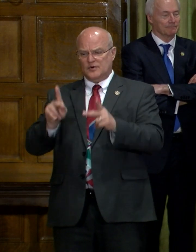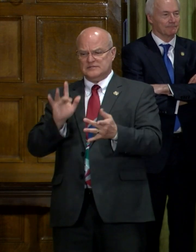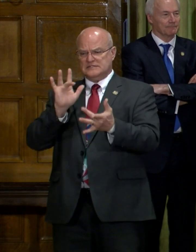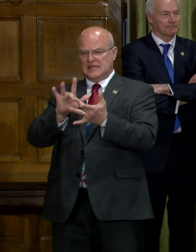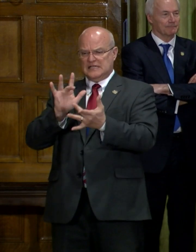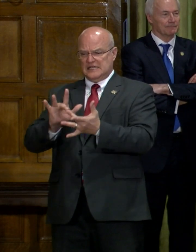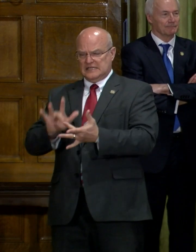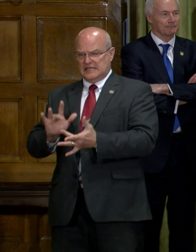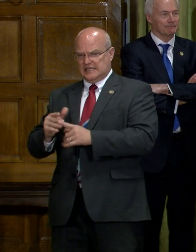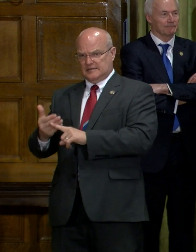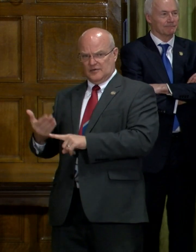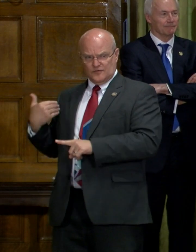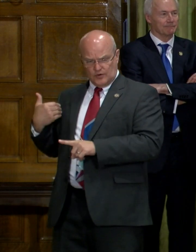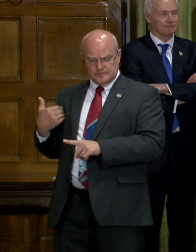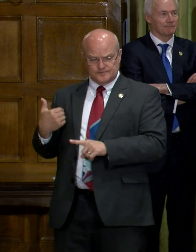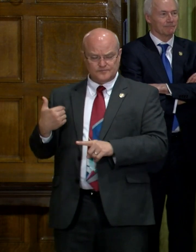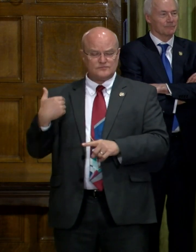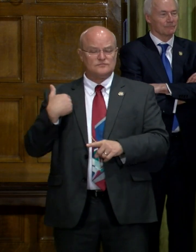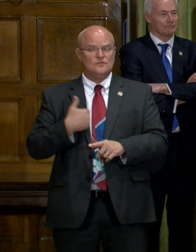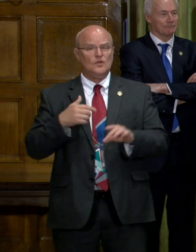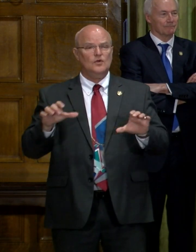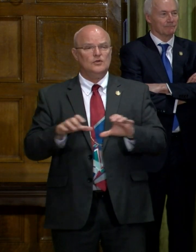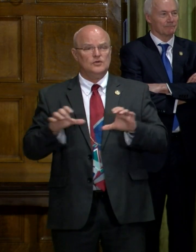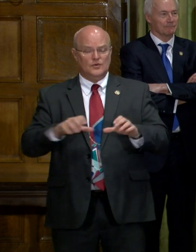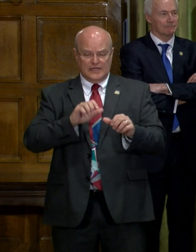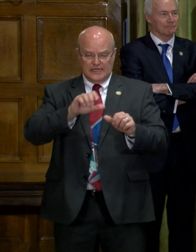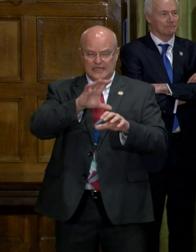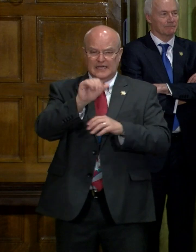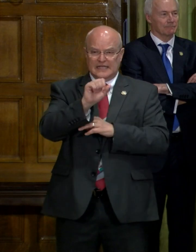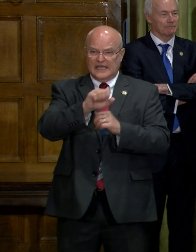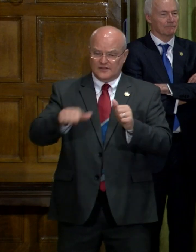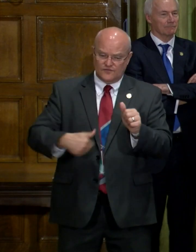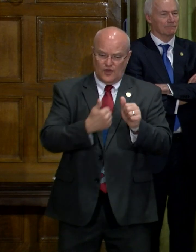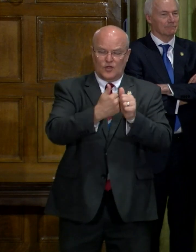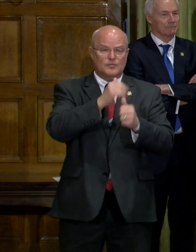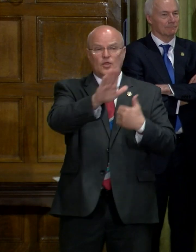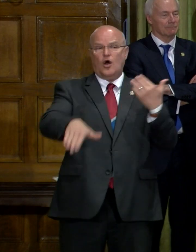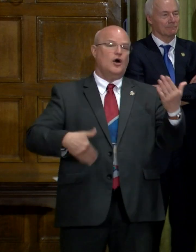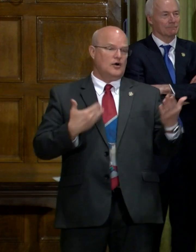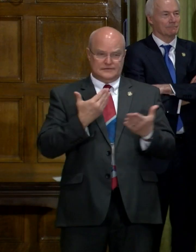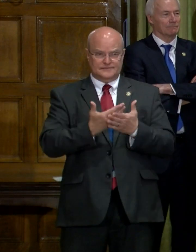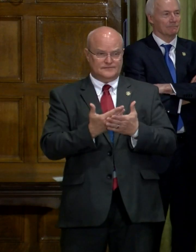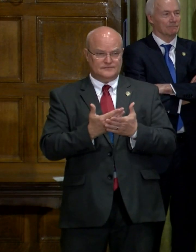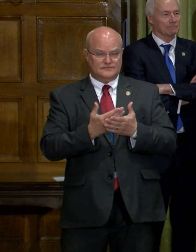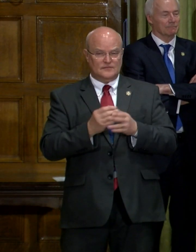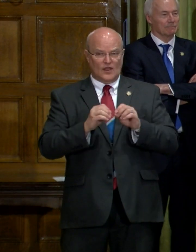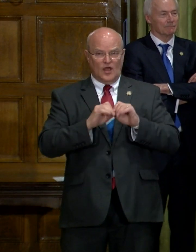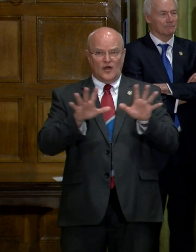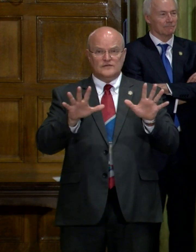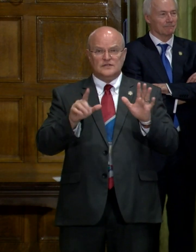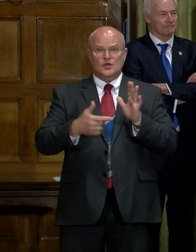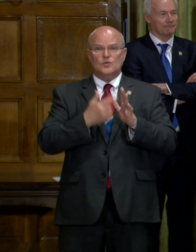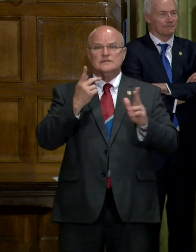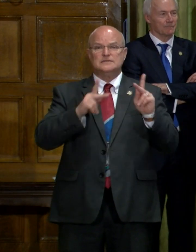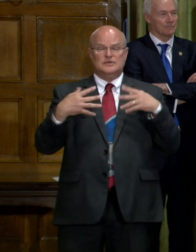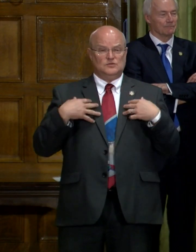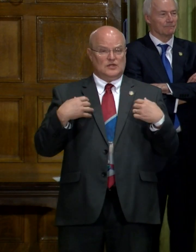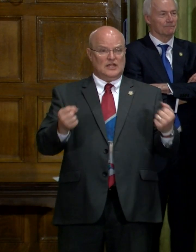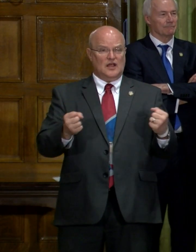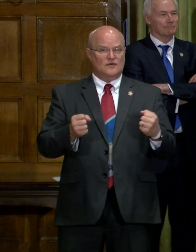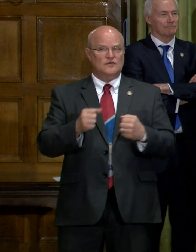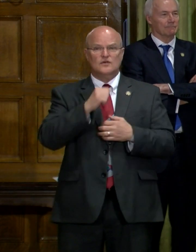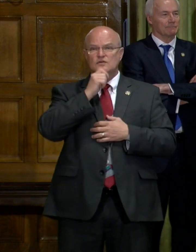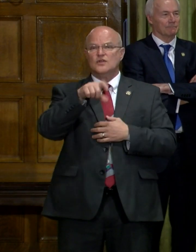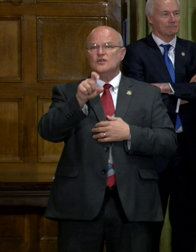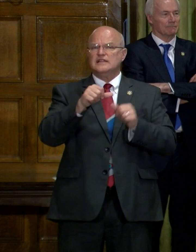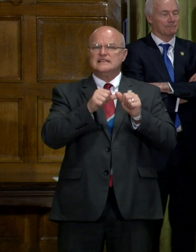come in contact with. We are doing case follow-up on all of these. Obviously, once someone is recovered, we don't